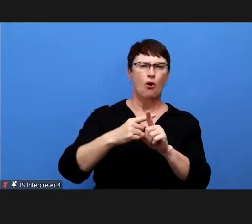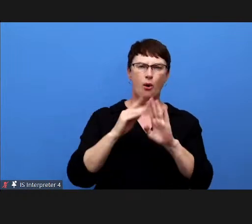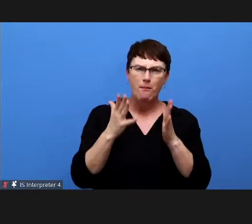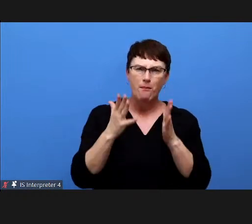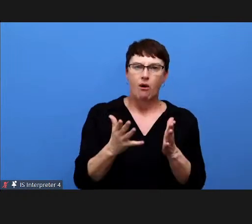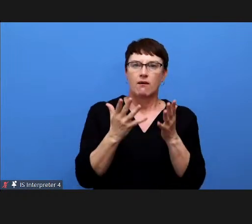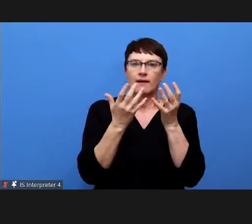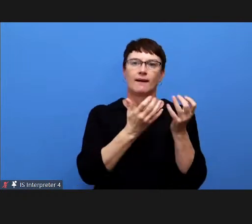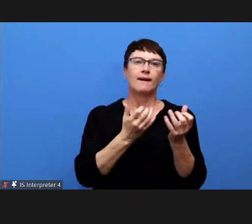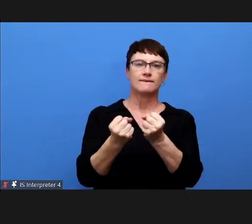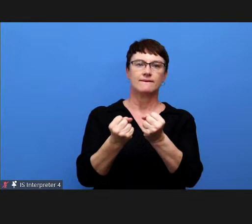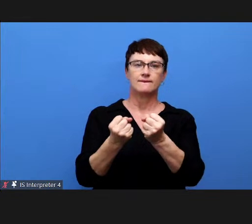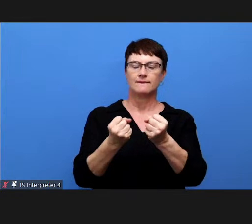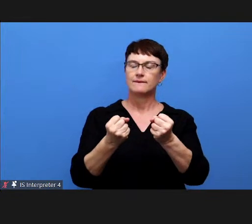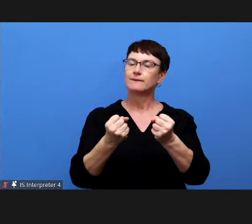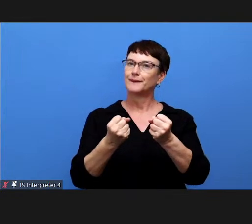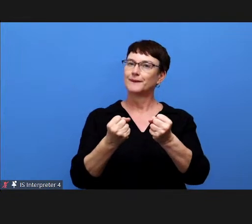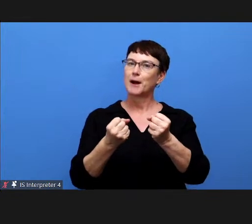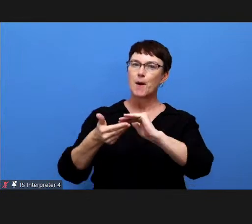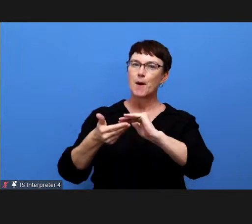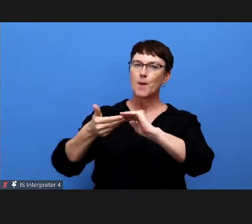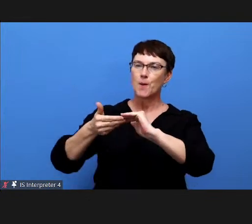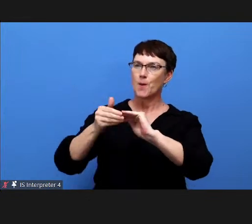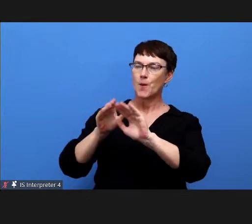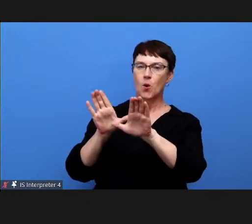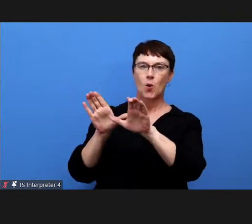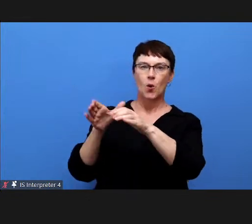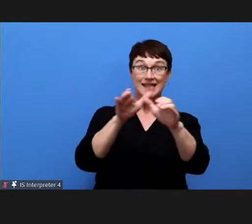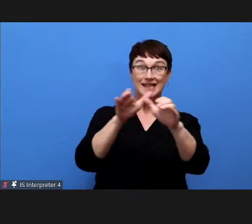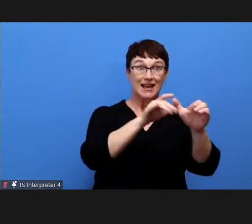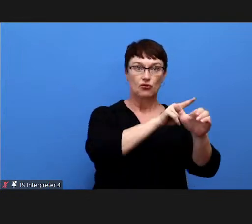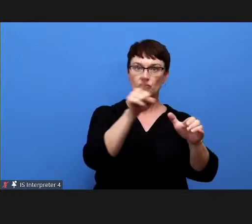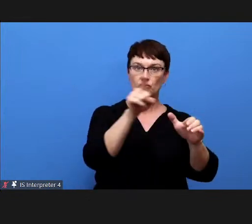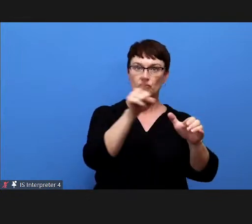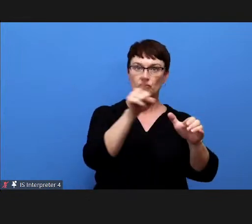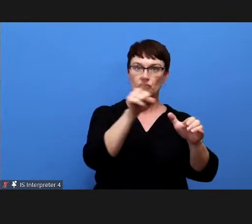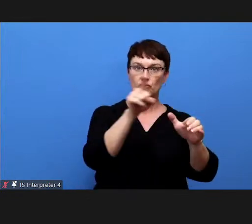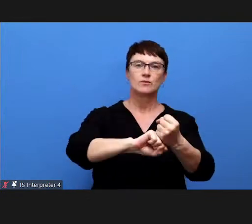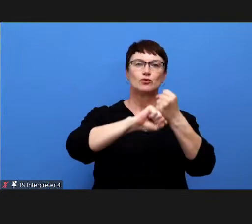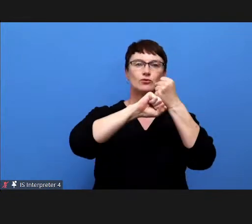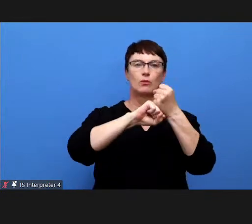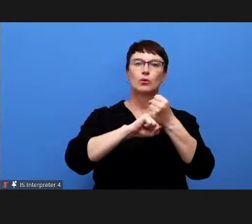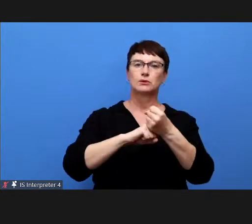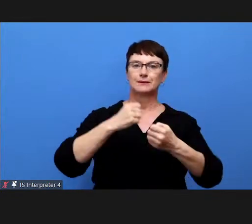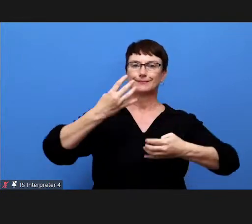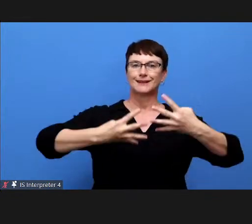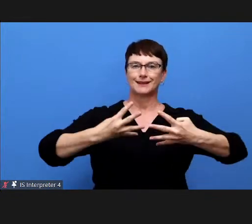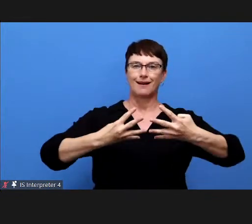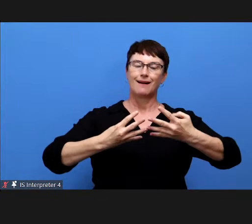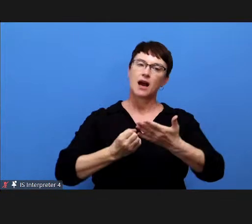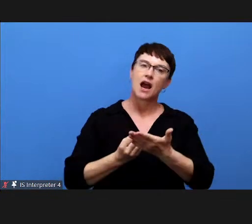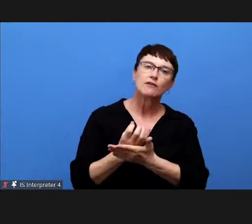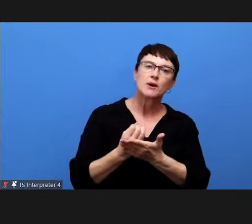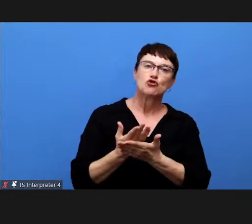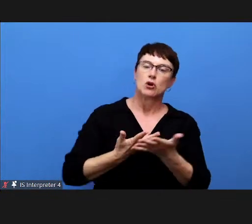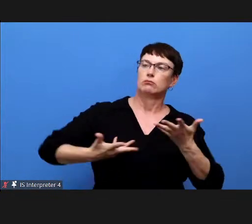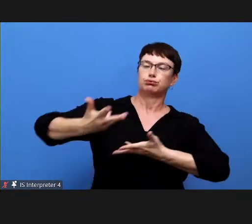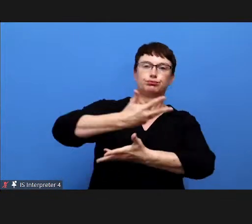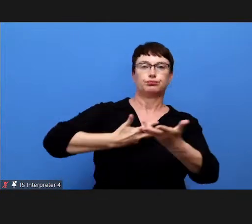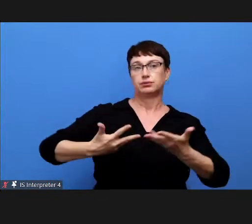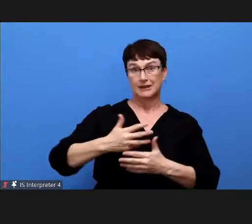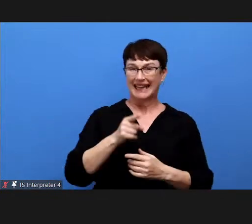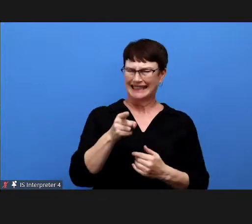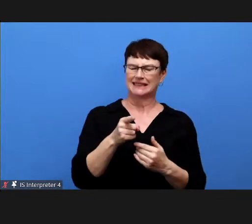work, because, or in the sense that at the national level, such platform will bring